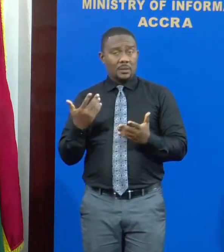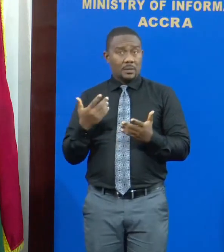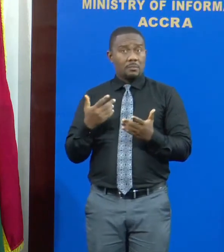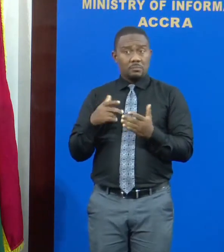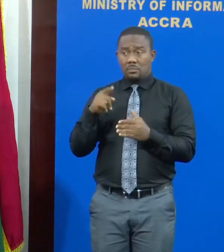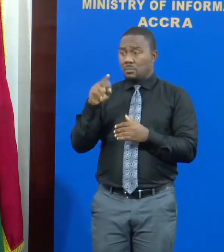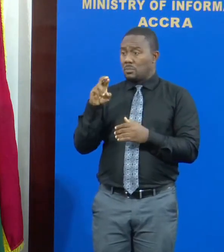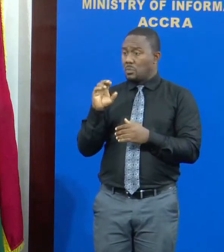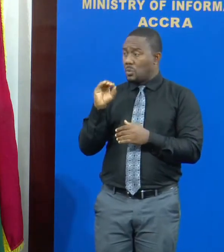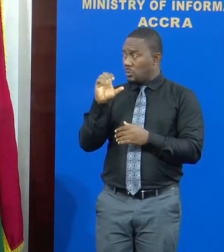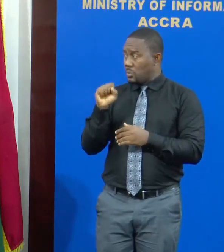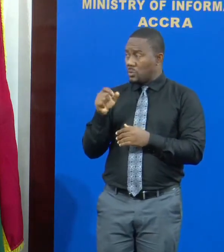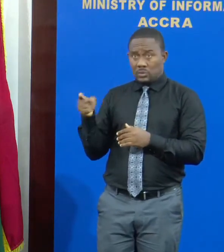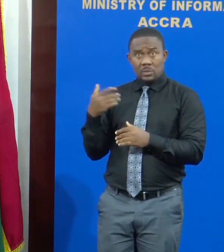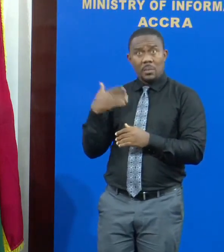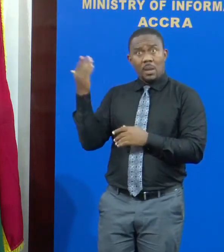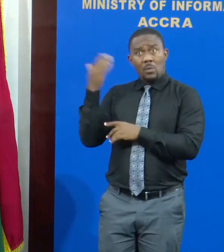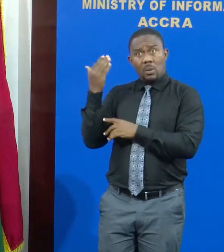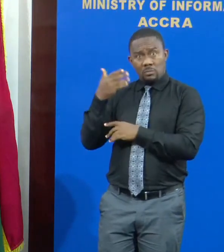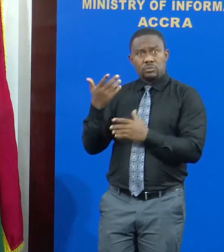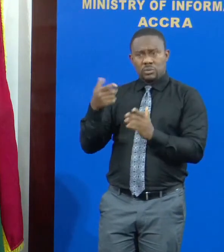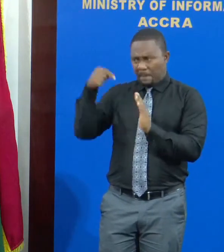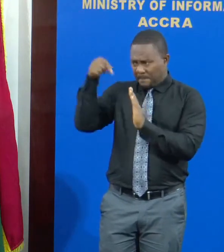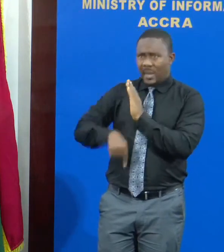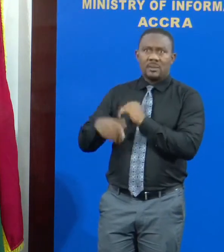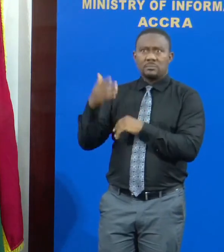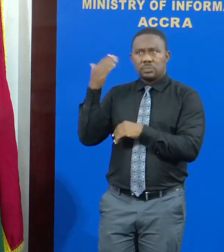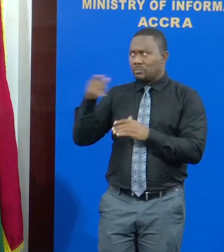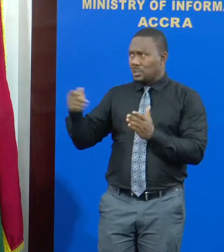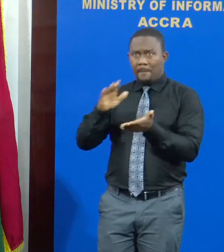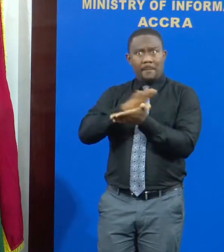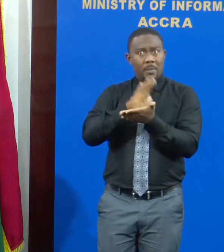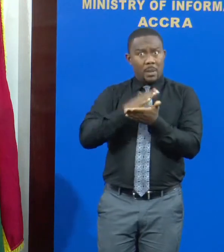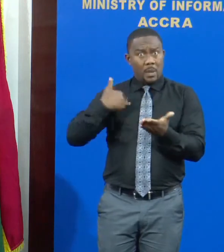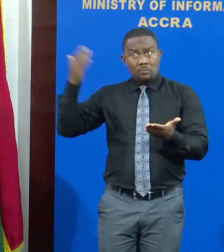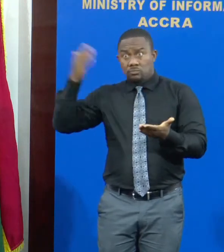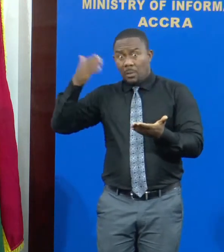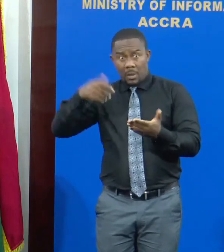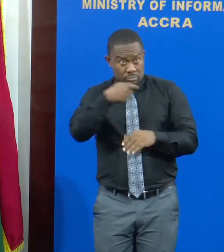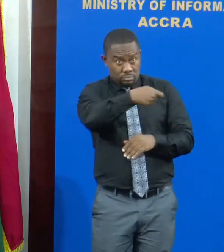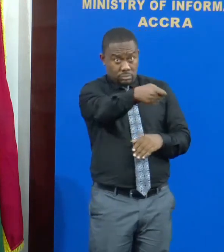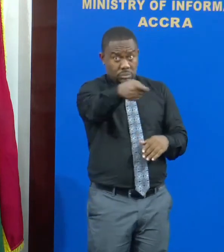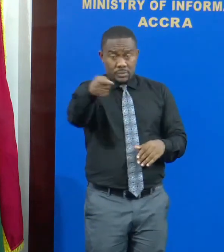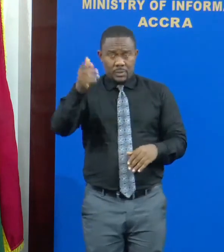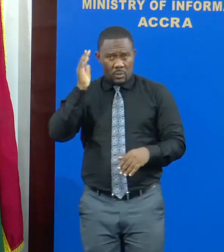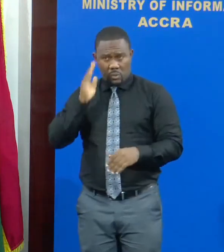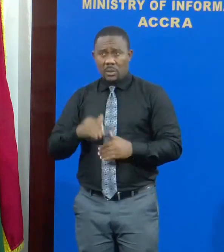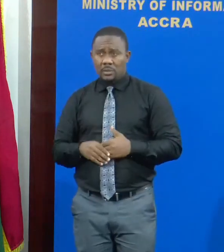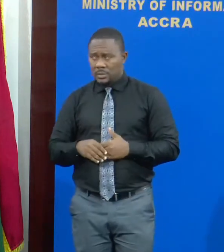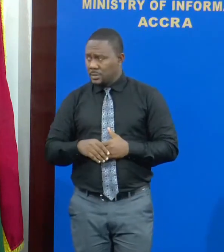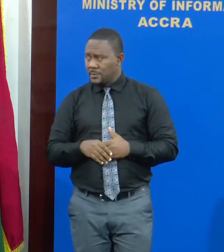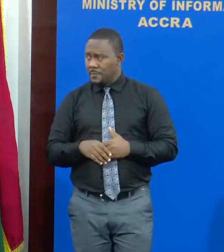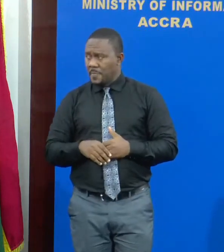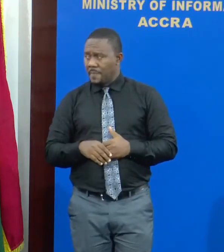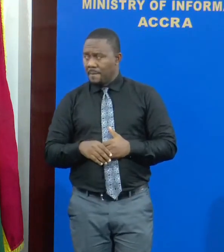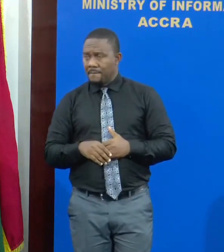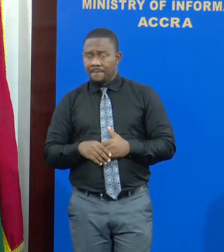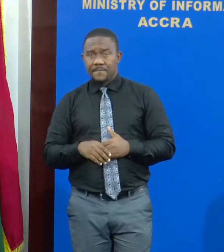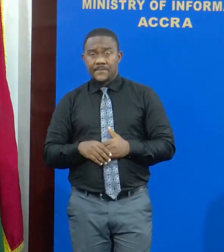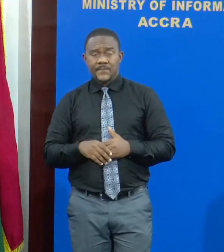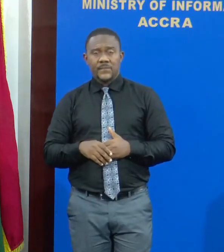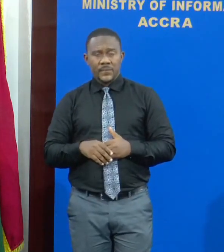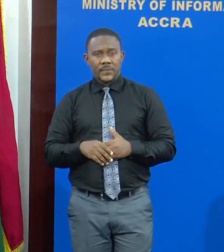of my presentation, detailed statement of what I have said today. And the beginning of it outlines